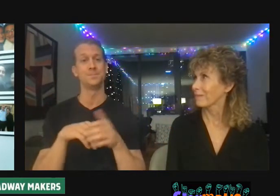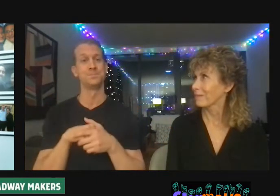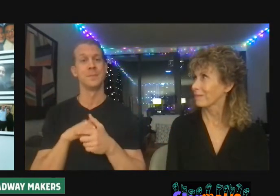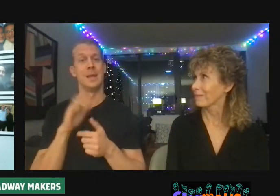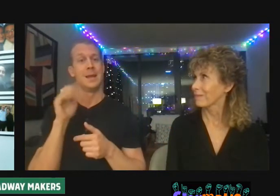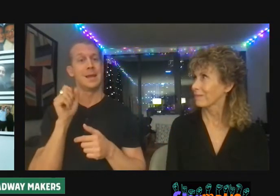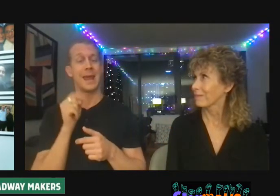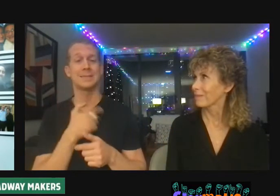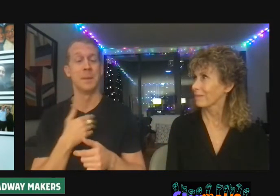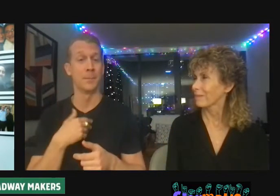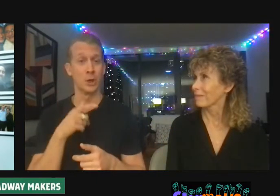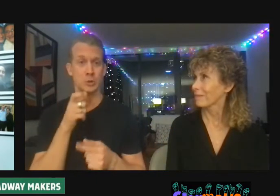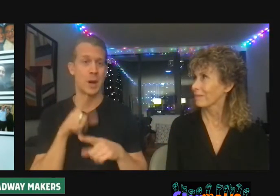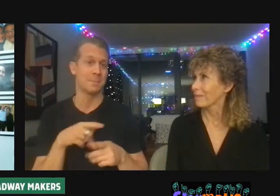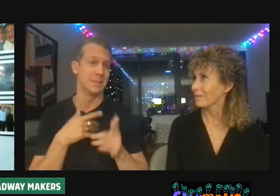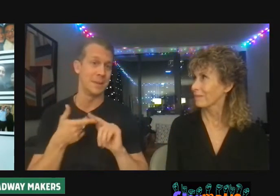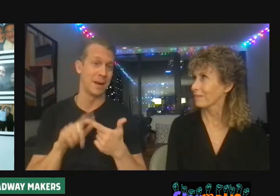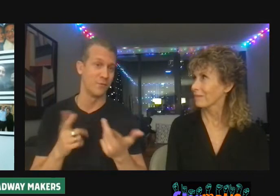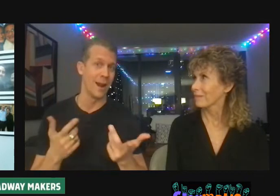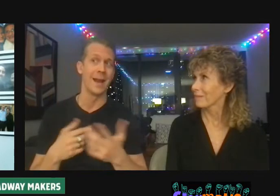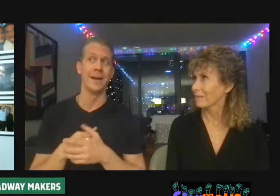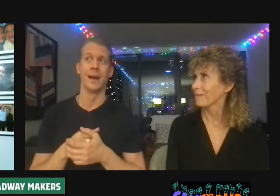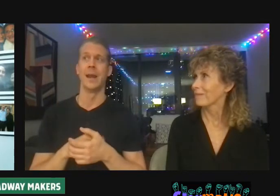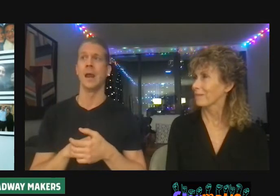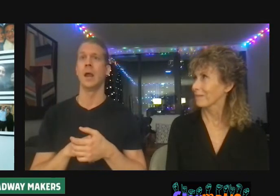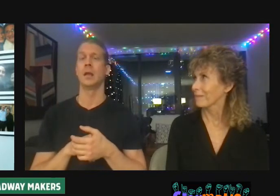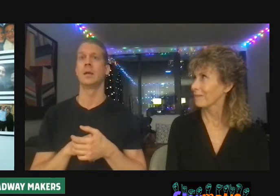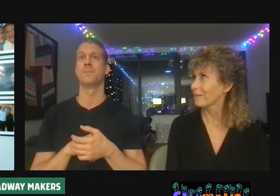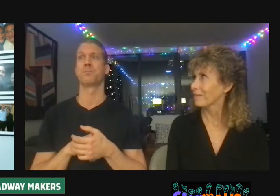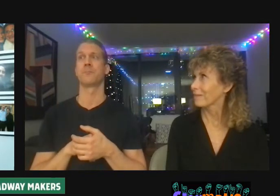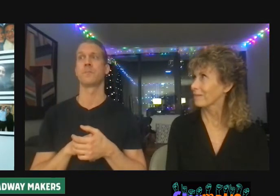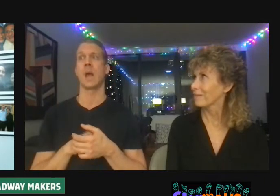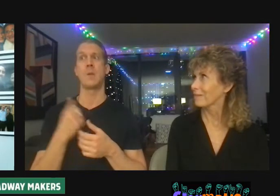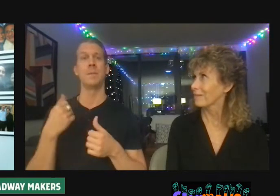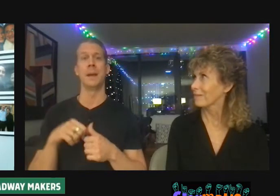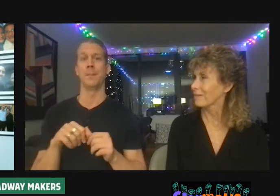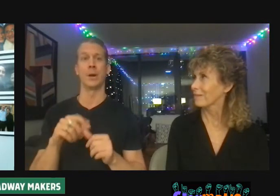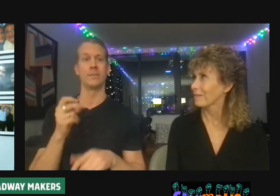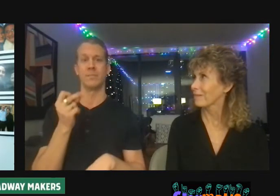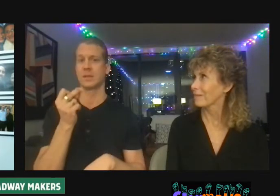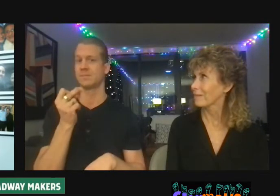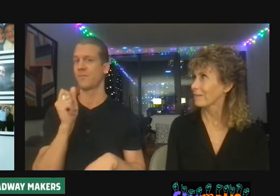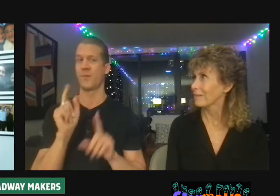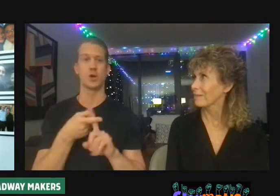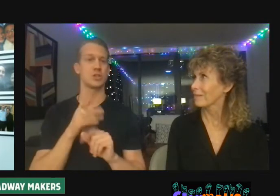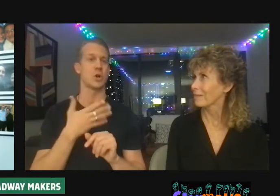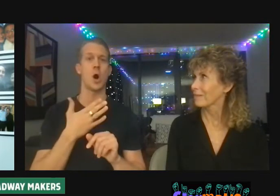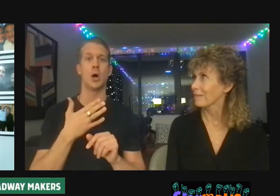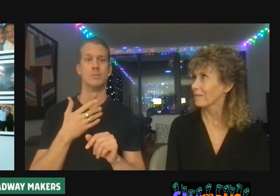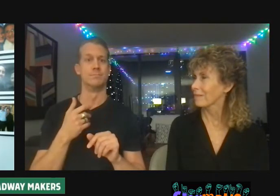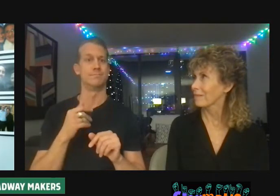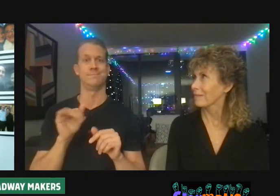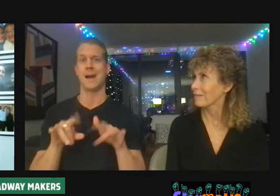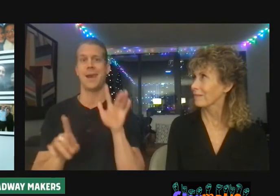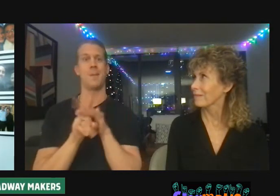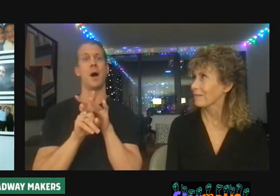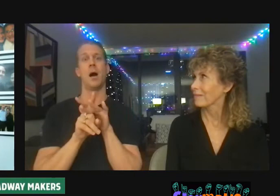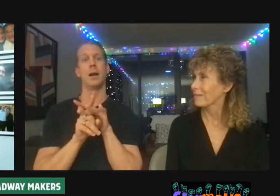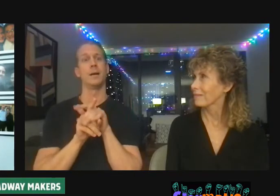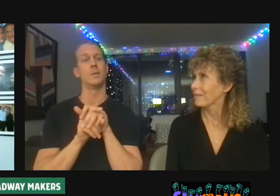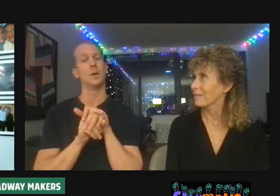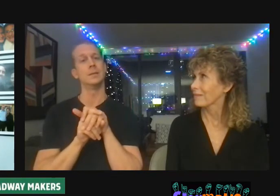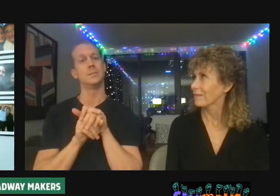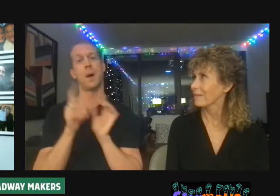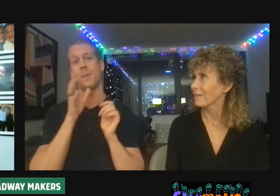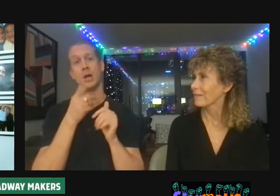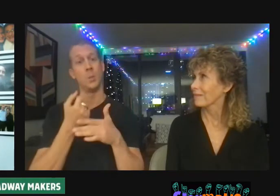the cast members who happened to be my friend. And I remember the first song that came